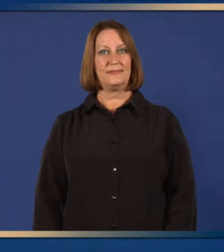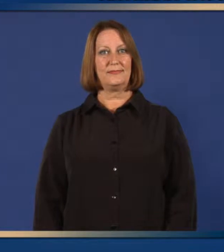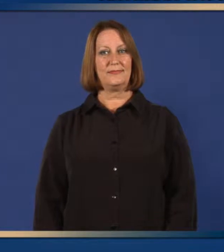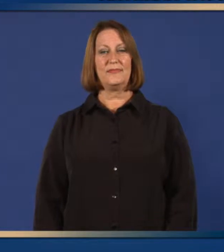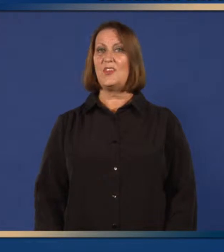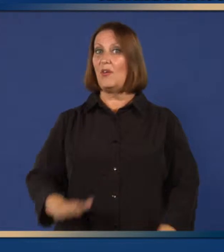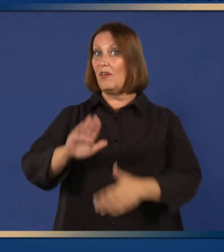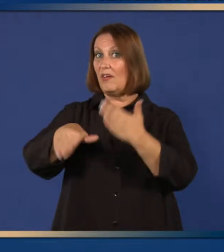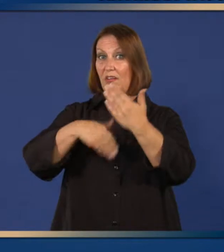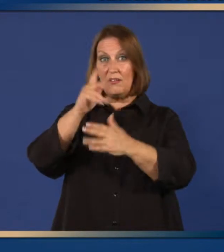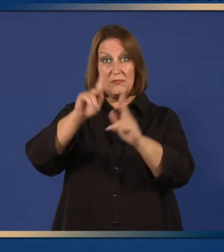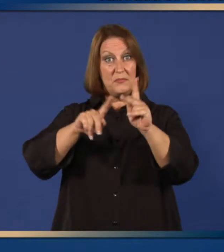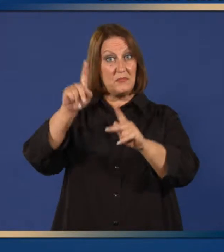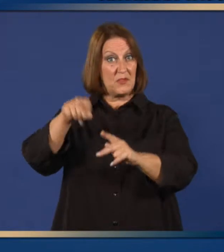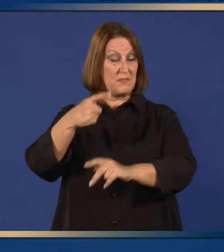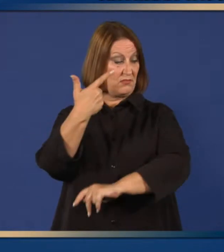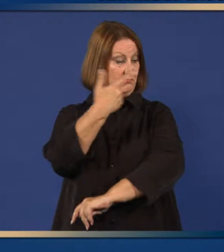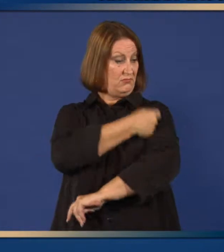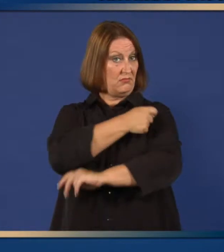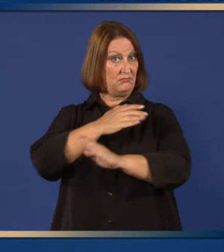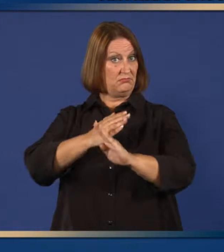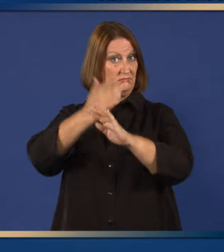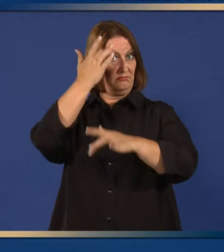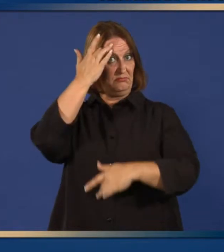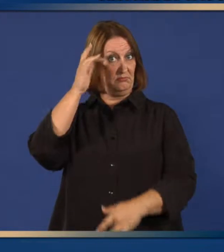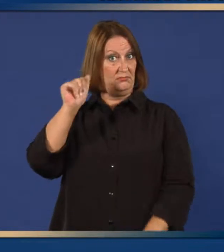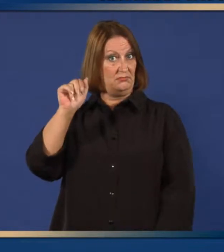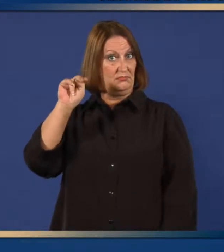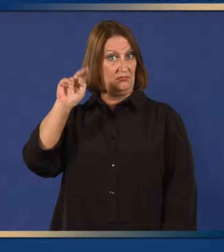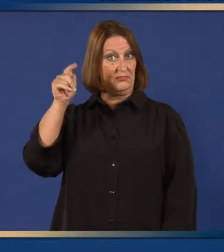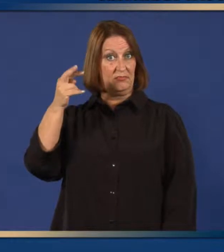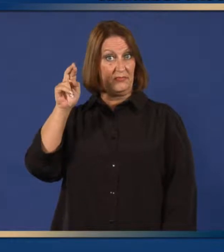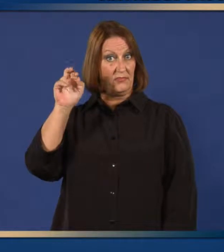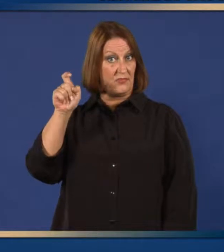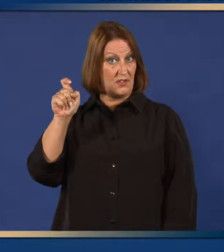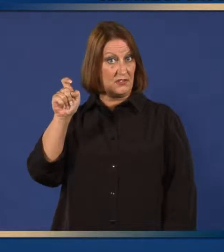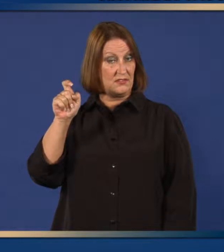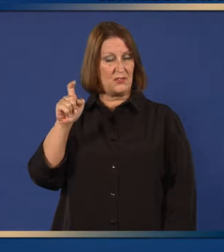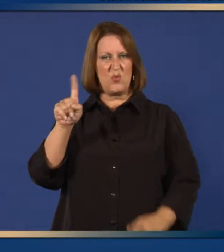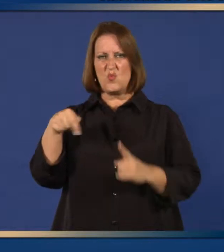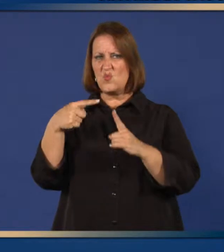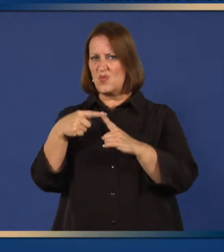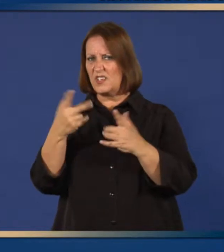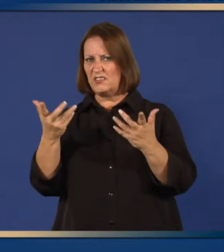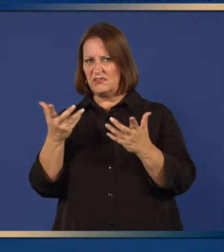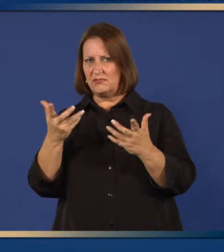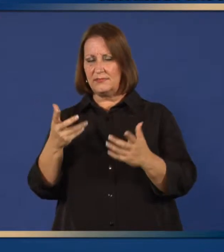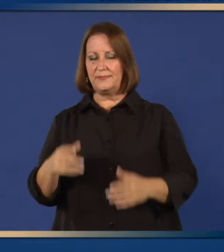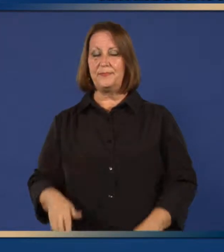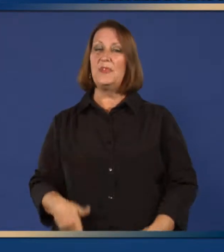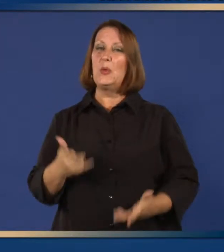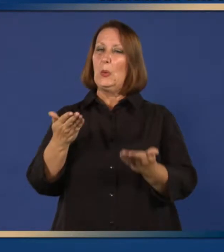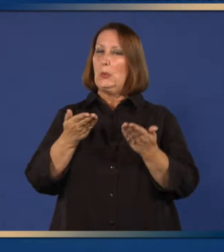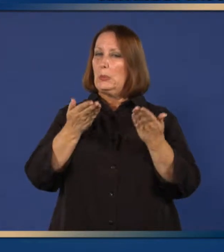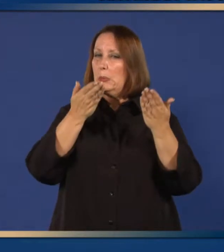Three, who should get anthrax vaccine and when?